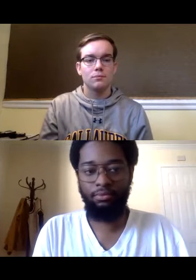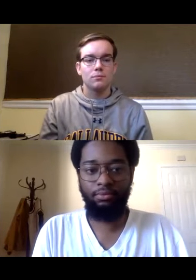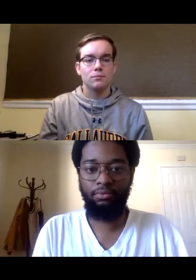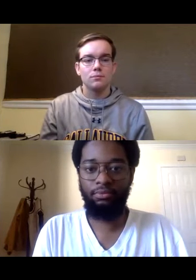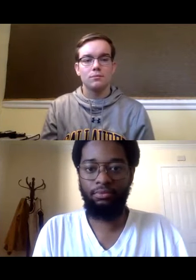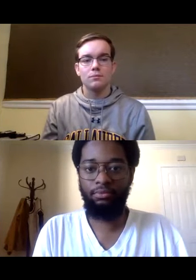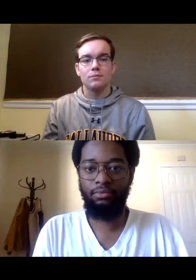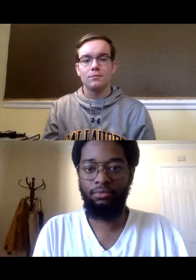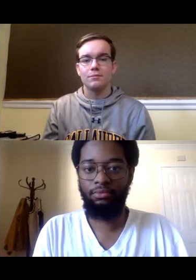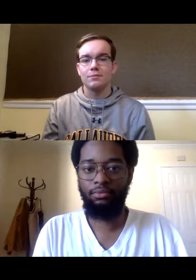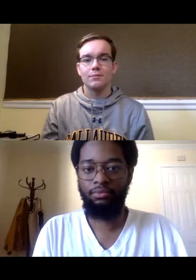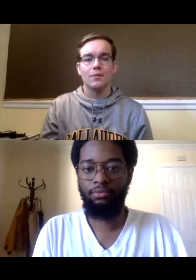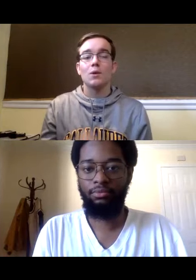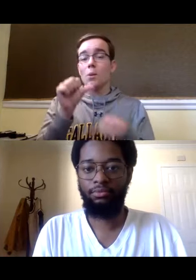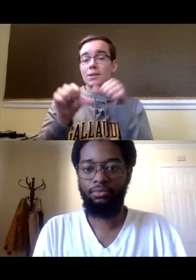me.